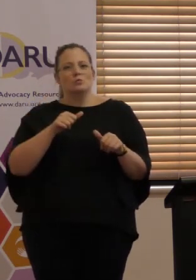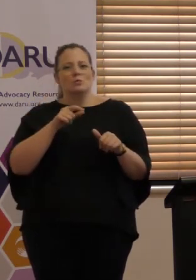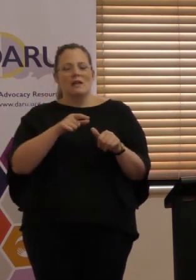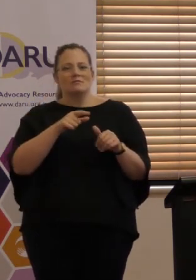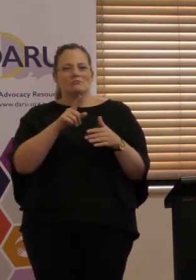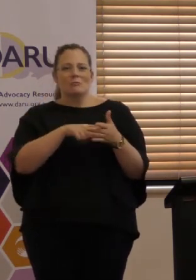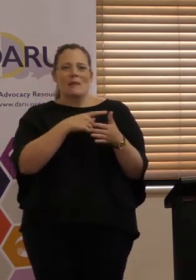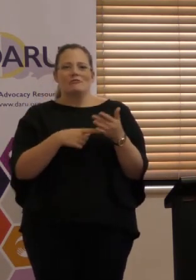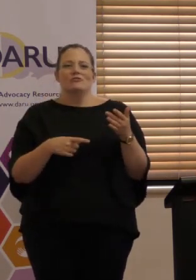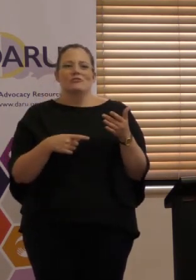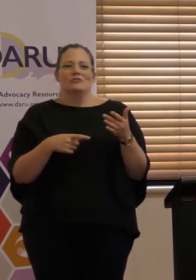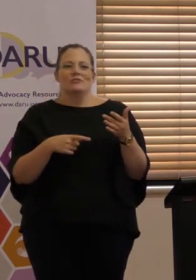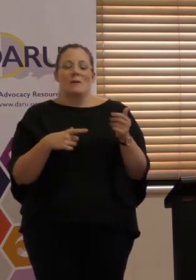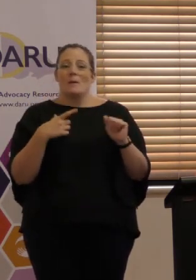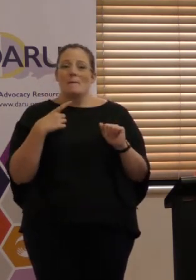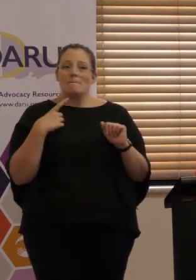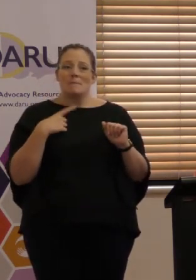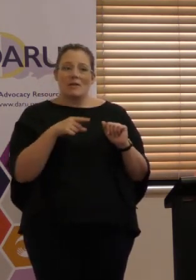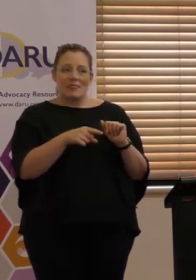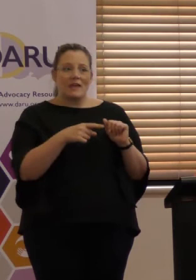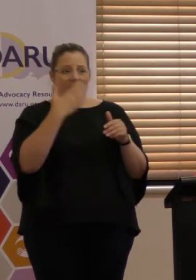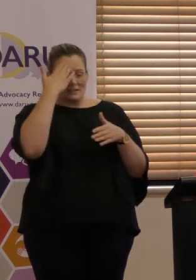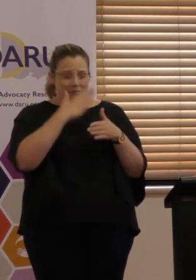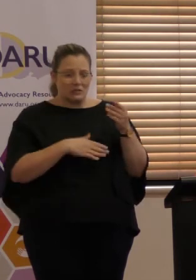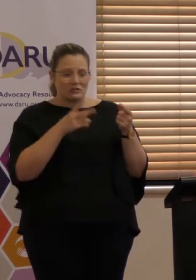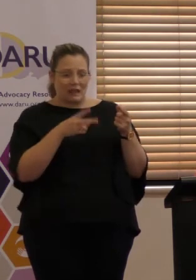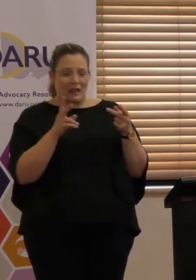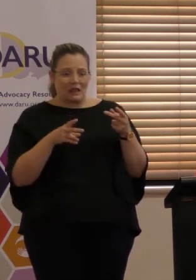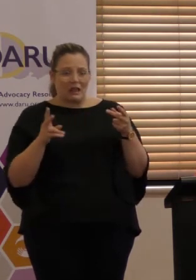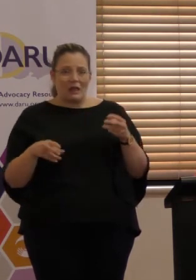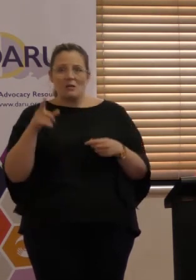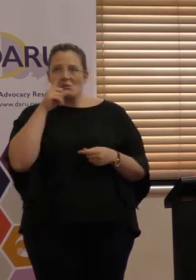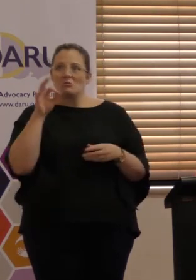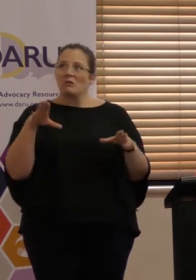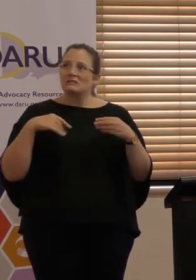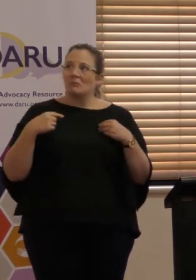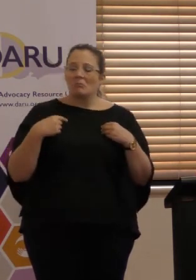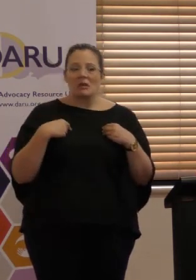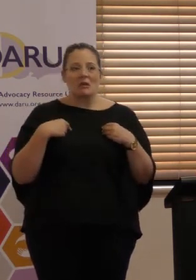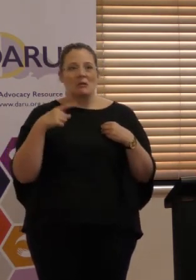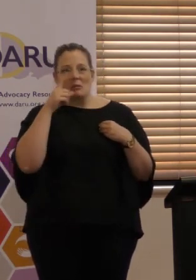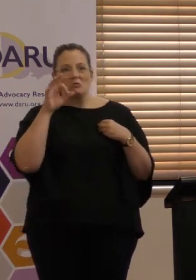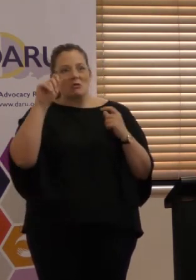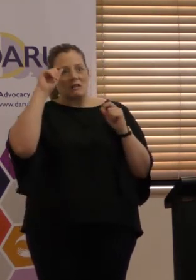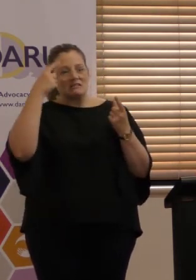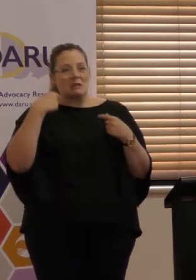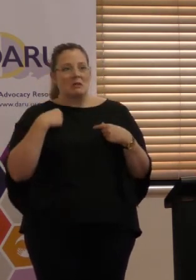because they've been shown instances of not being accepted, of not being understood all of their